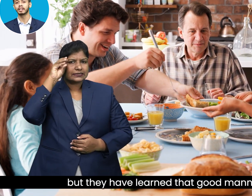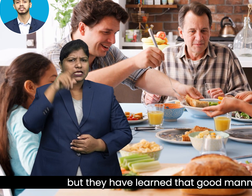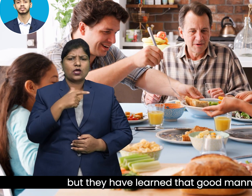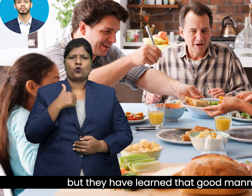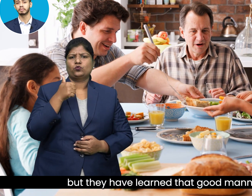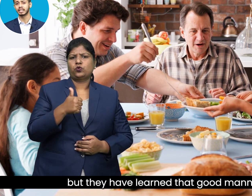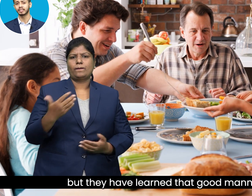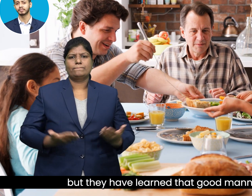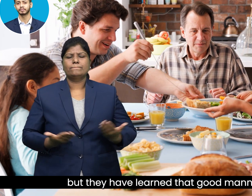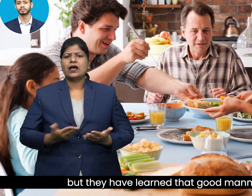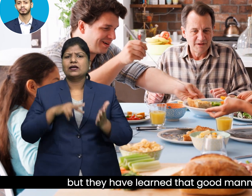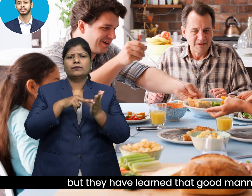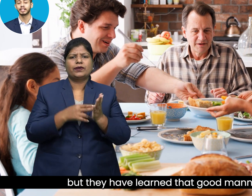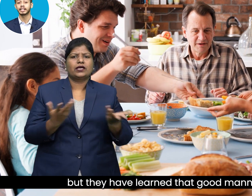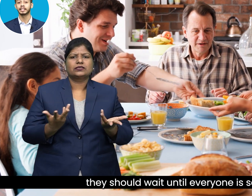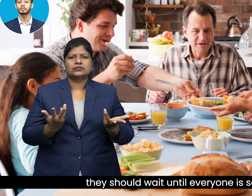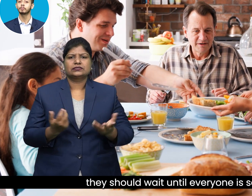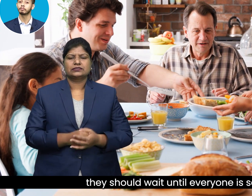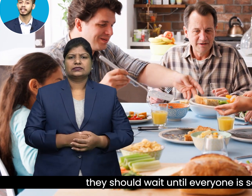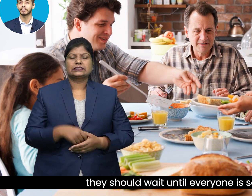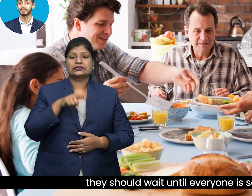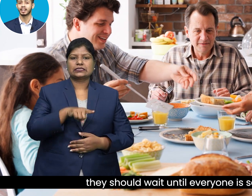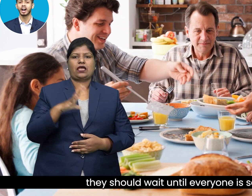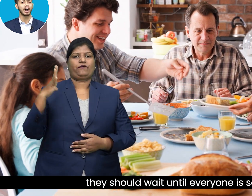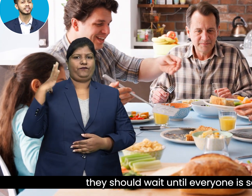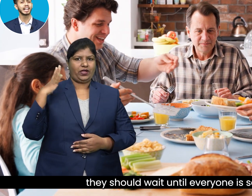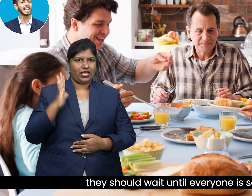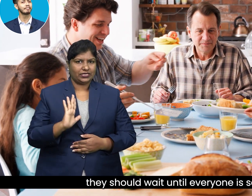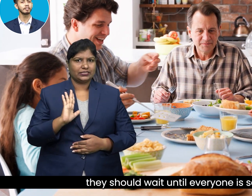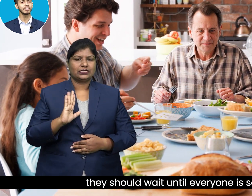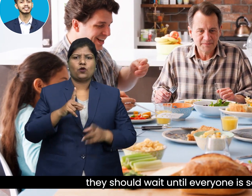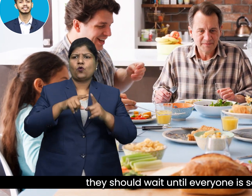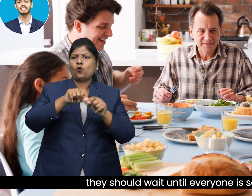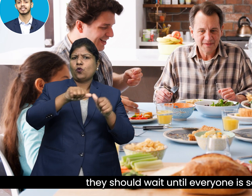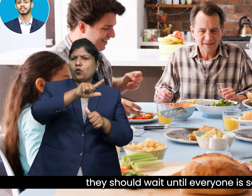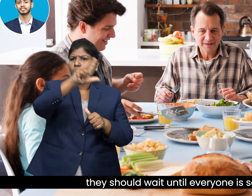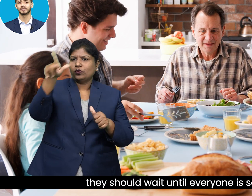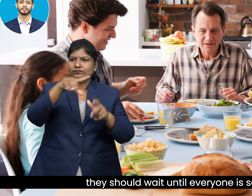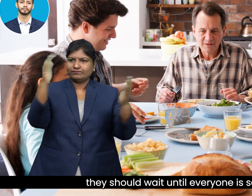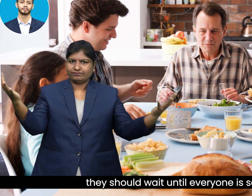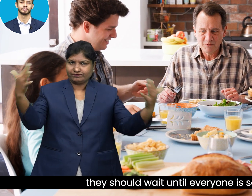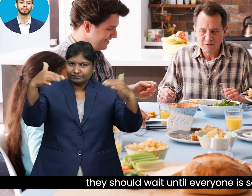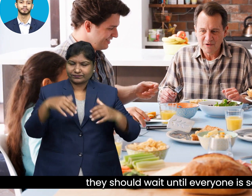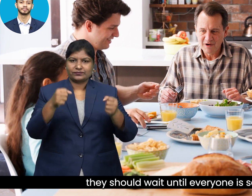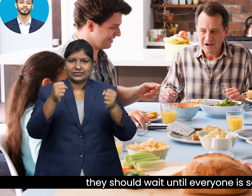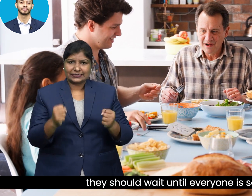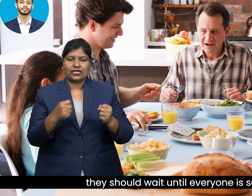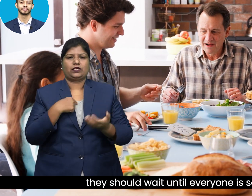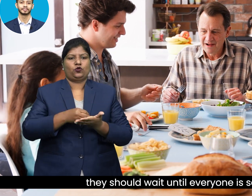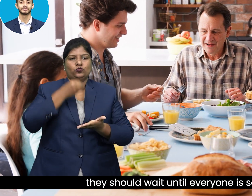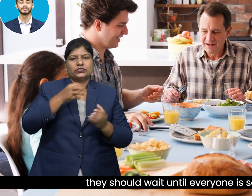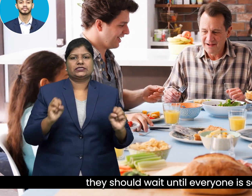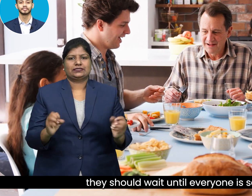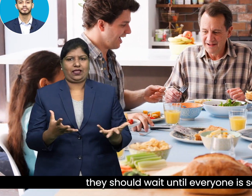good manners mean they should wait until everyone is seated